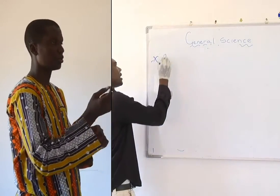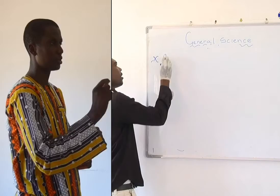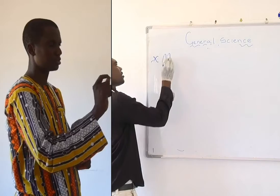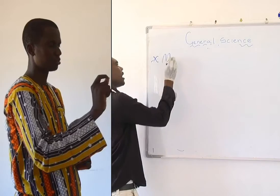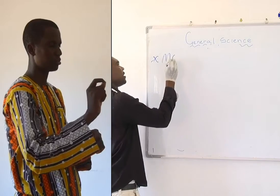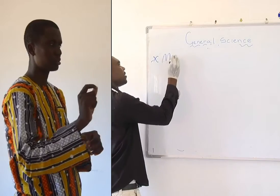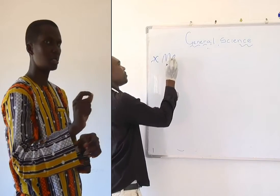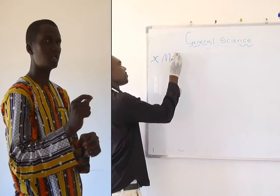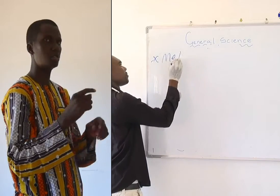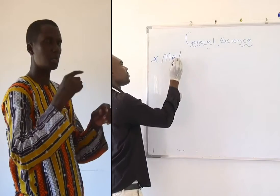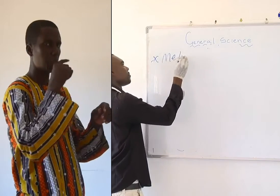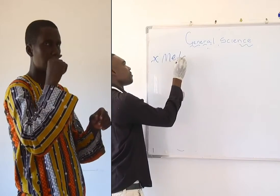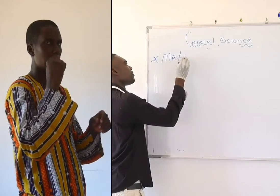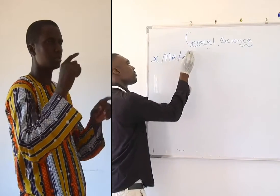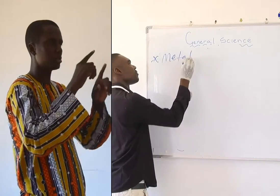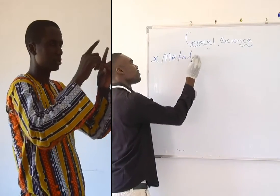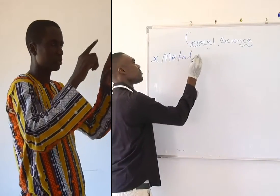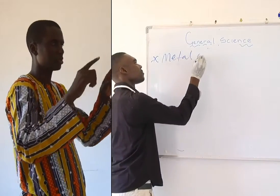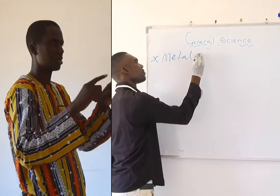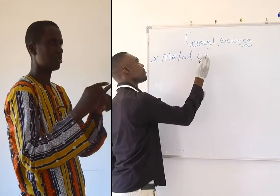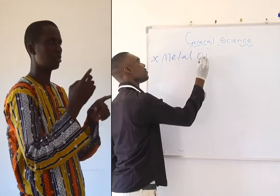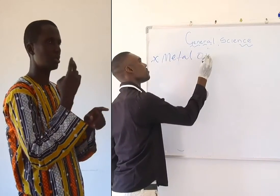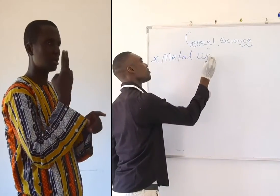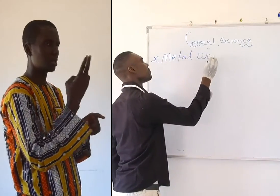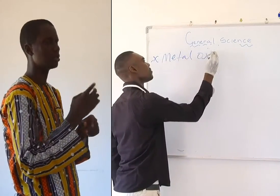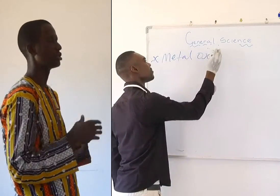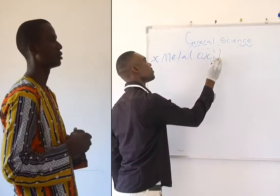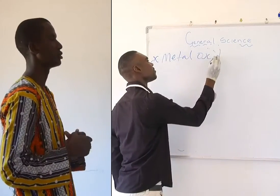A metal oxide